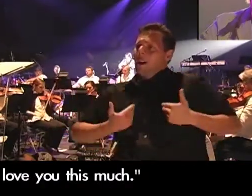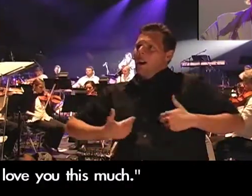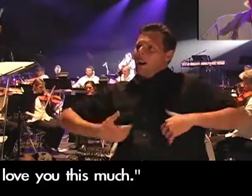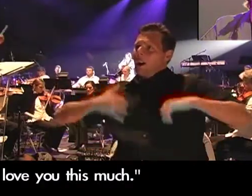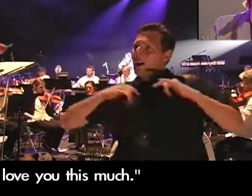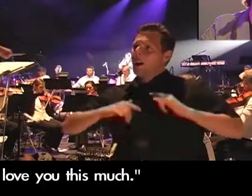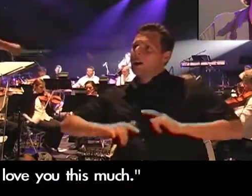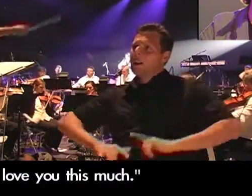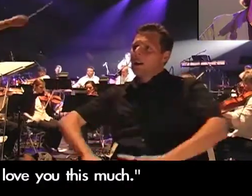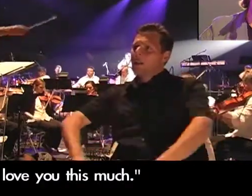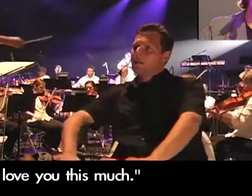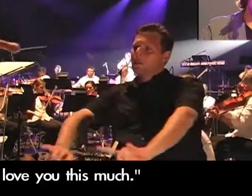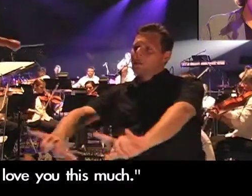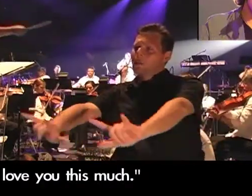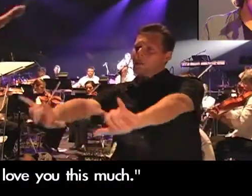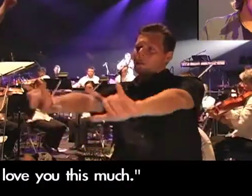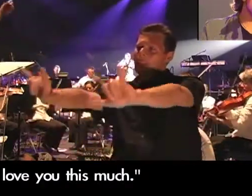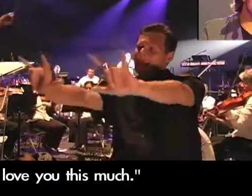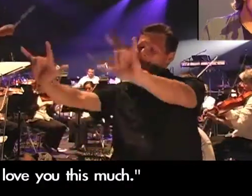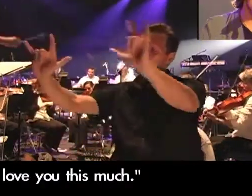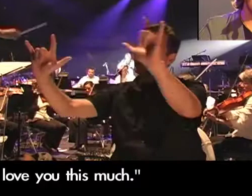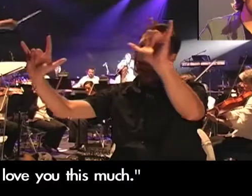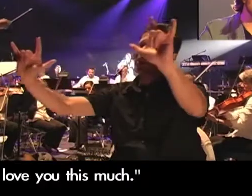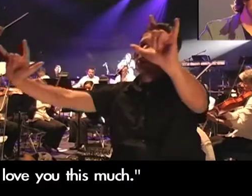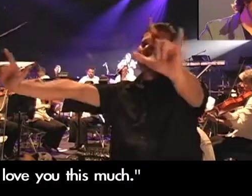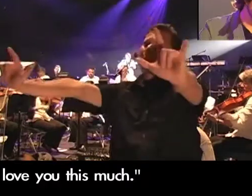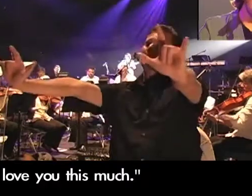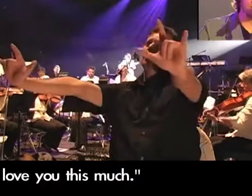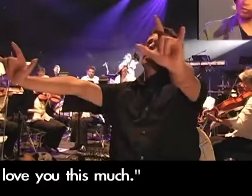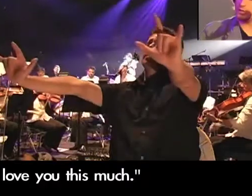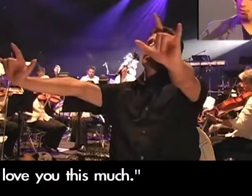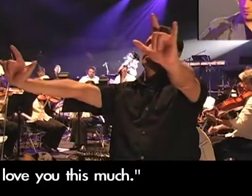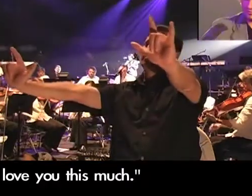I love you this much.